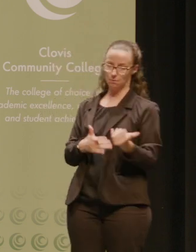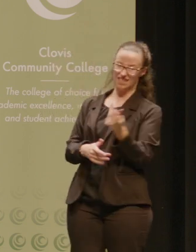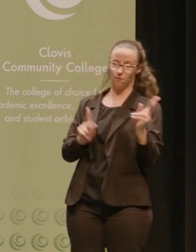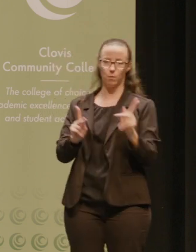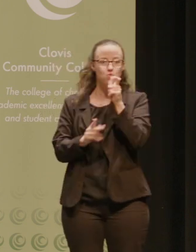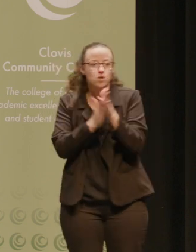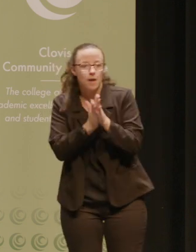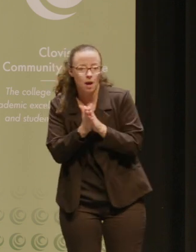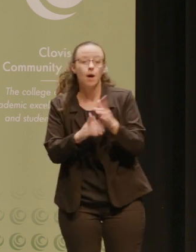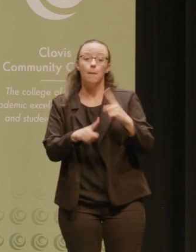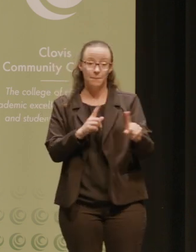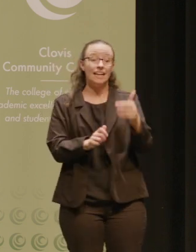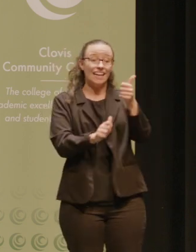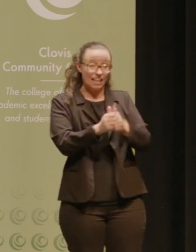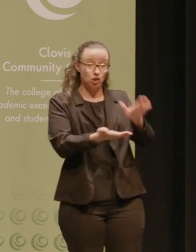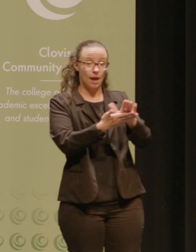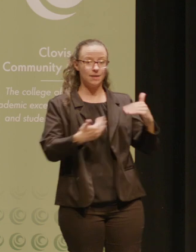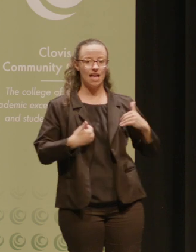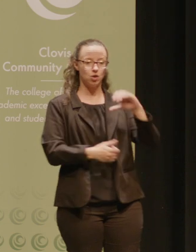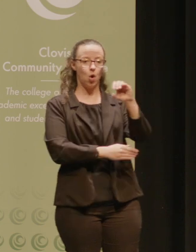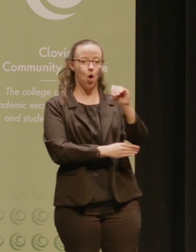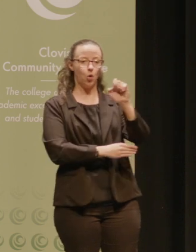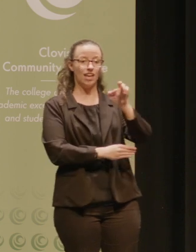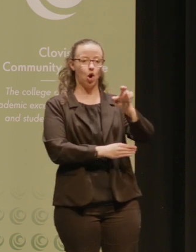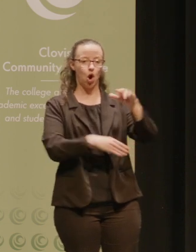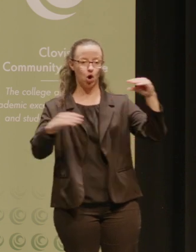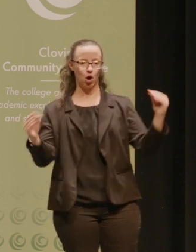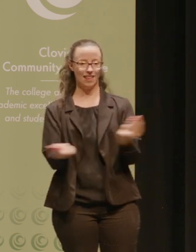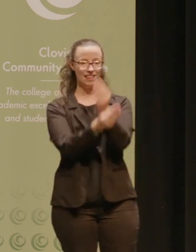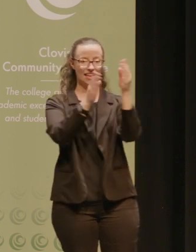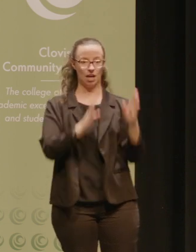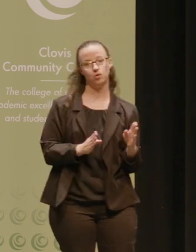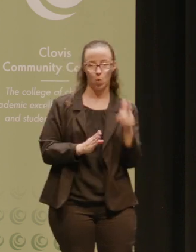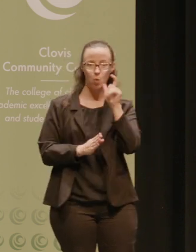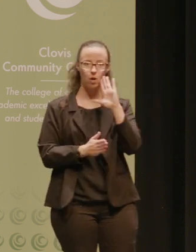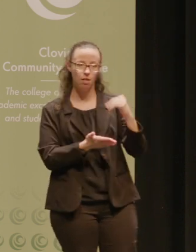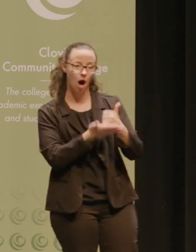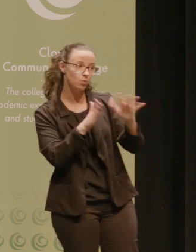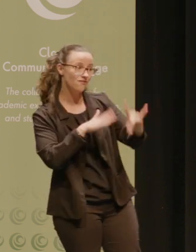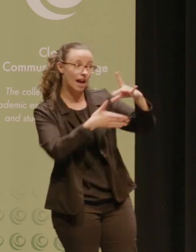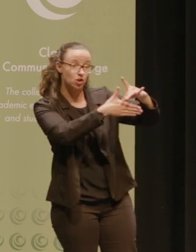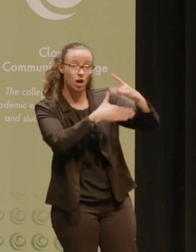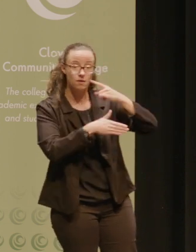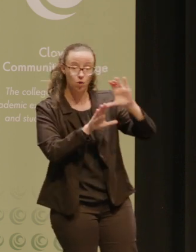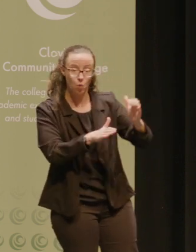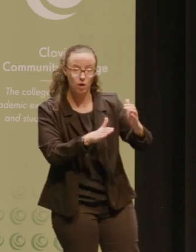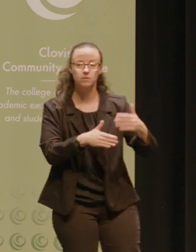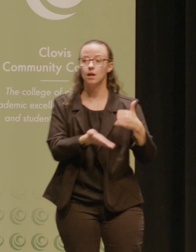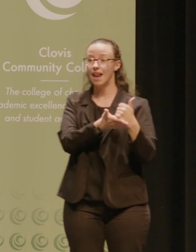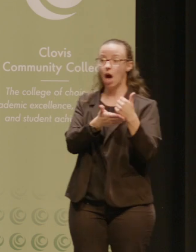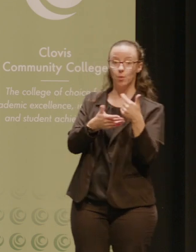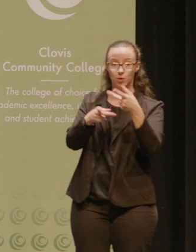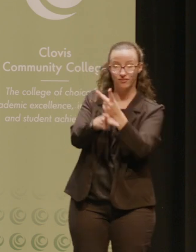passionate about it, but each has an OER liaison who is more than willing to help find content for your course, point you in the right direction, and even if